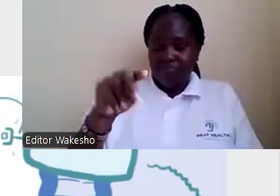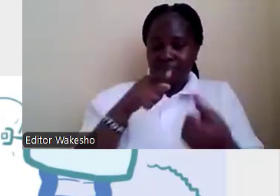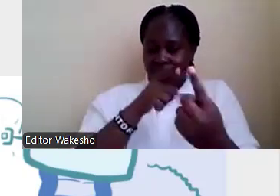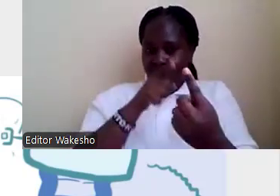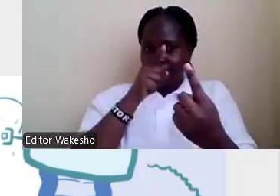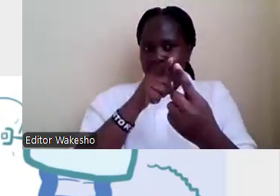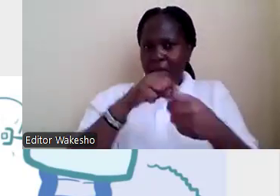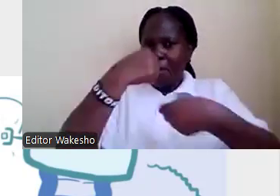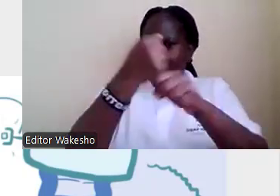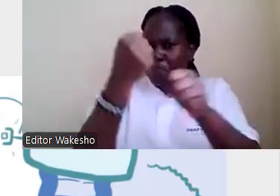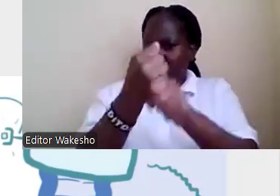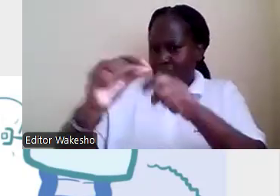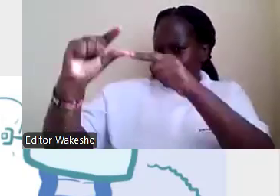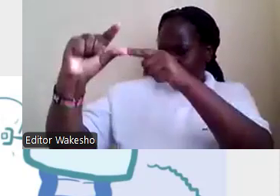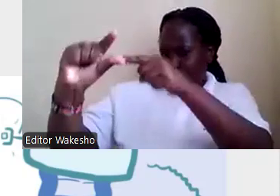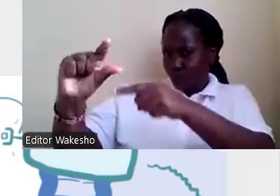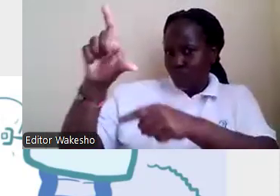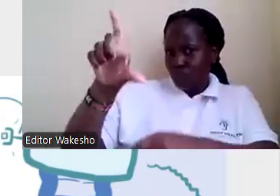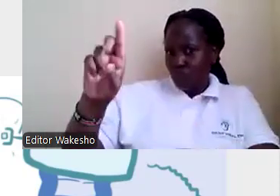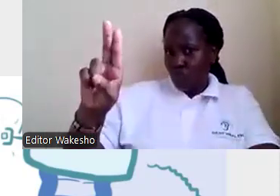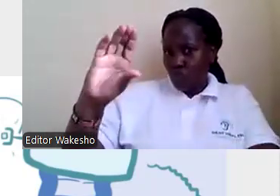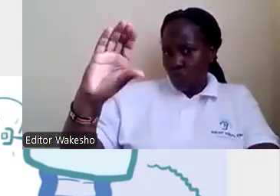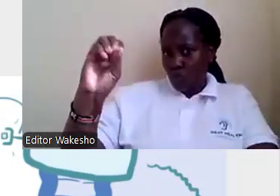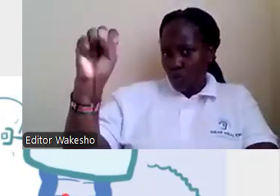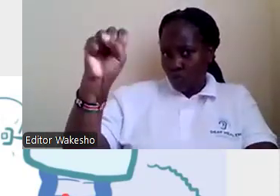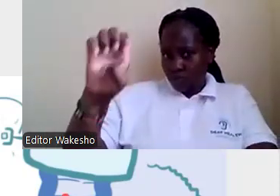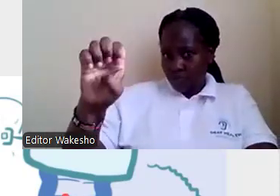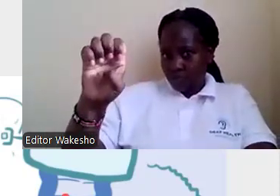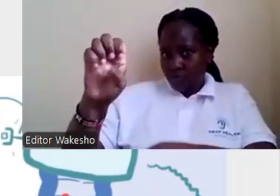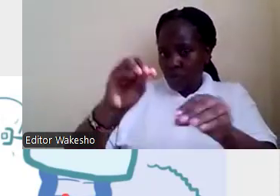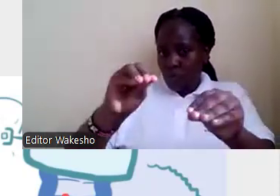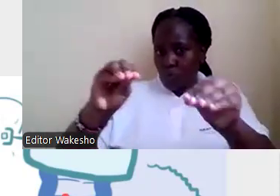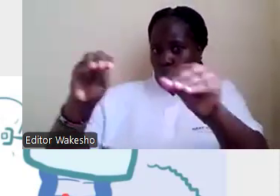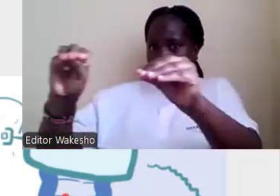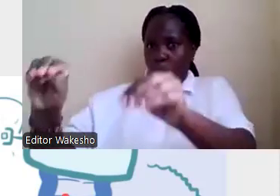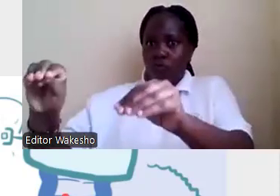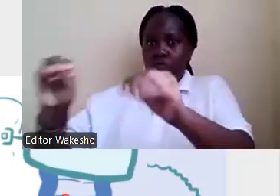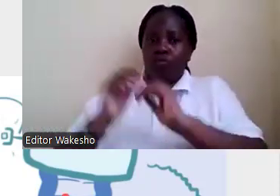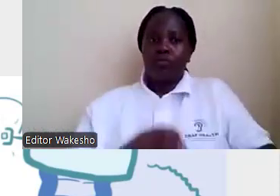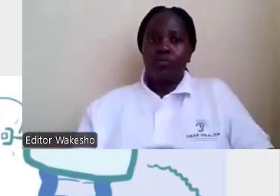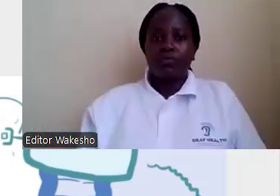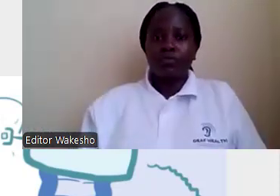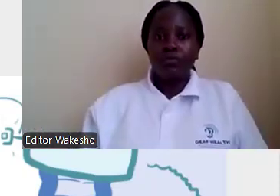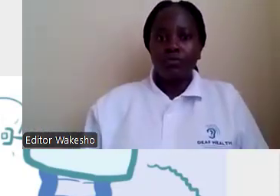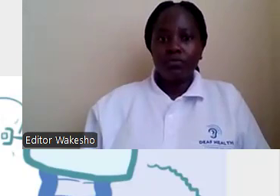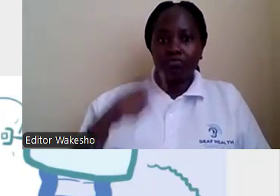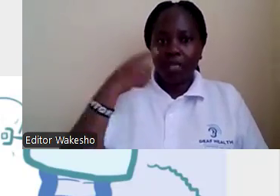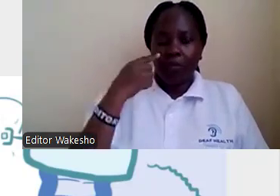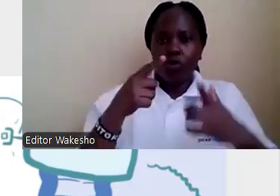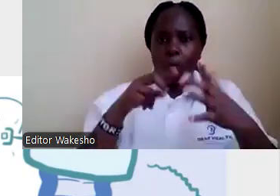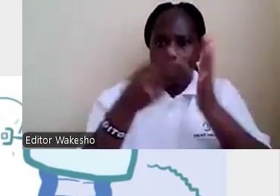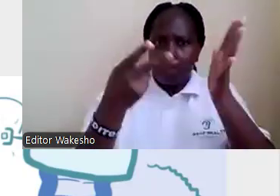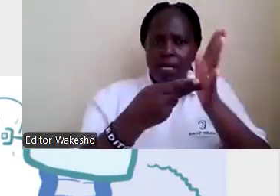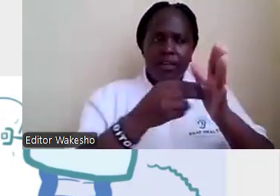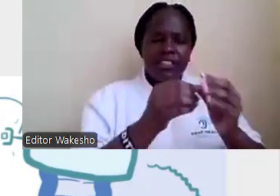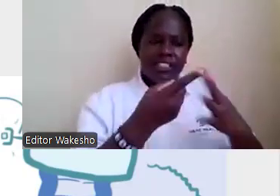glucose transporter to move towards the cell membrane. Can you see this as the cell membrane? So previously the glucose transporter was inside